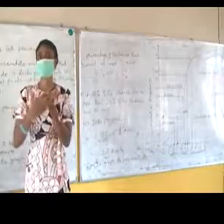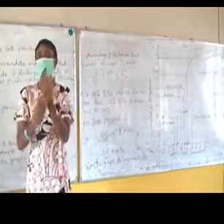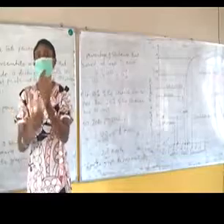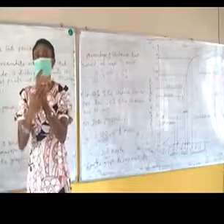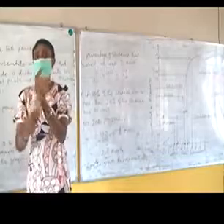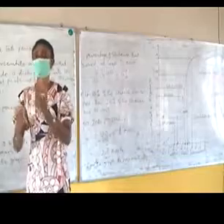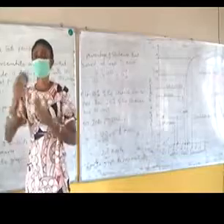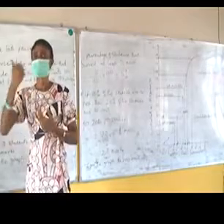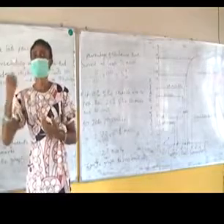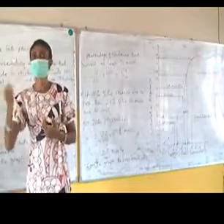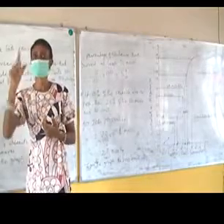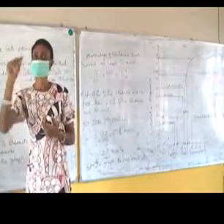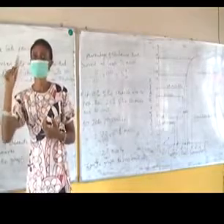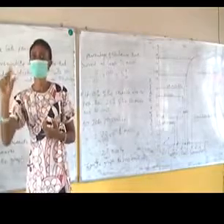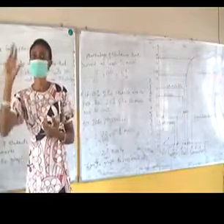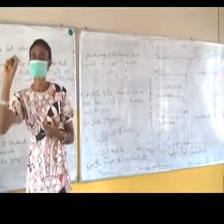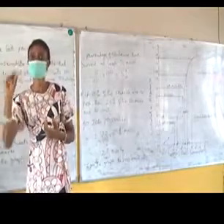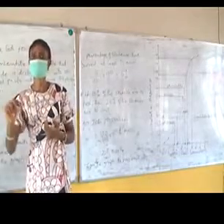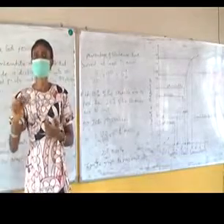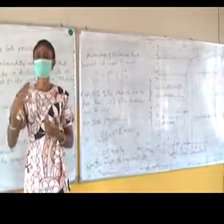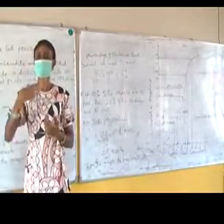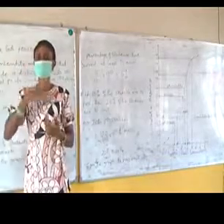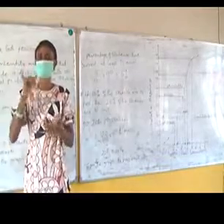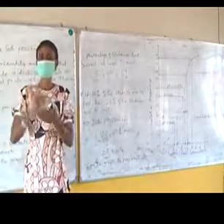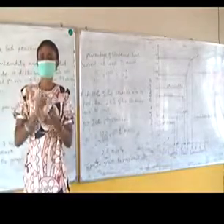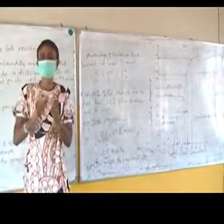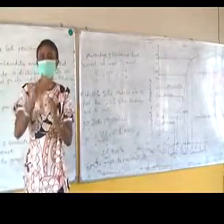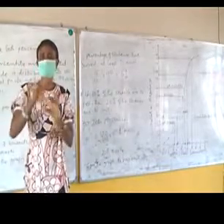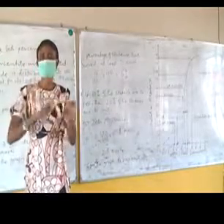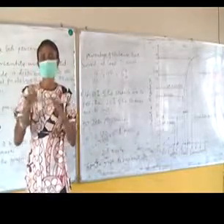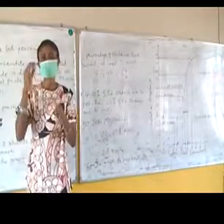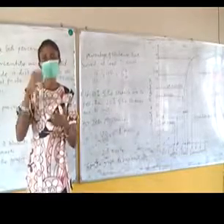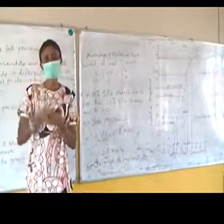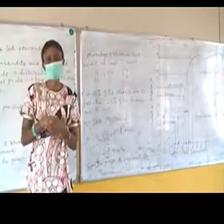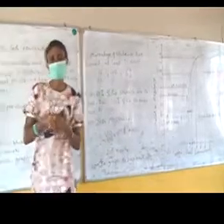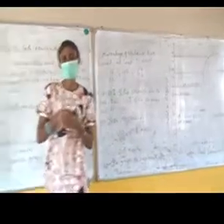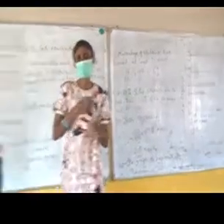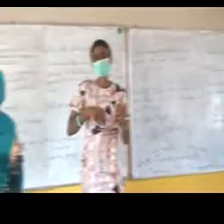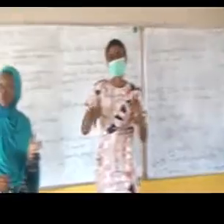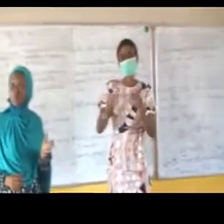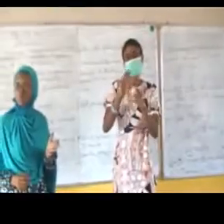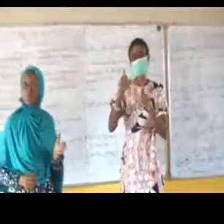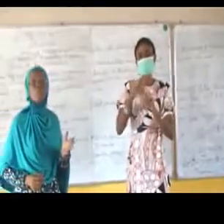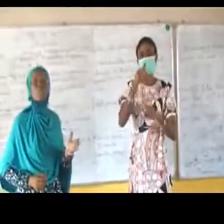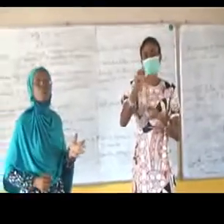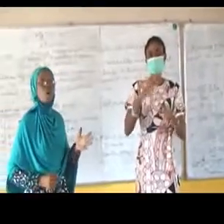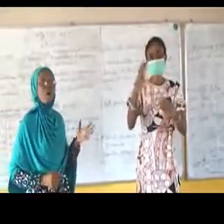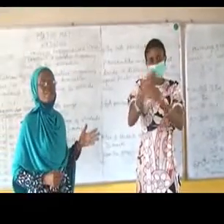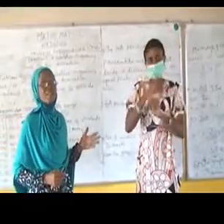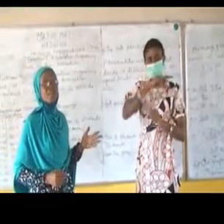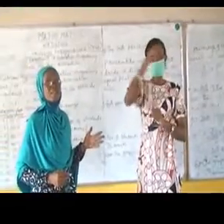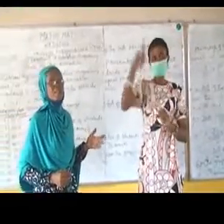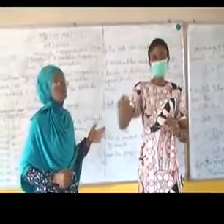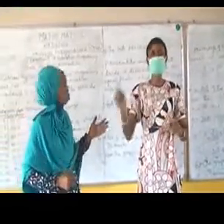10, 20, 30, 40, like that. If you do it, although you will get the curve, but